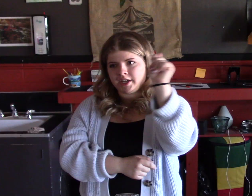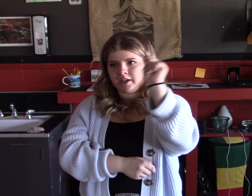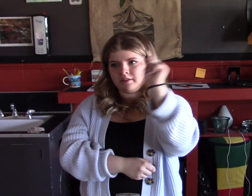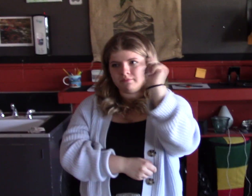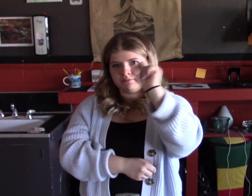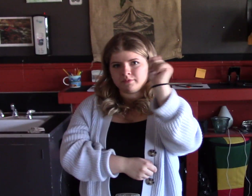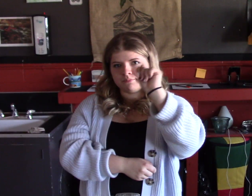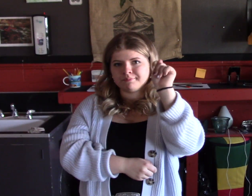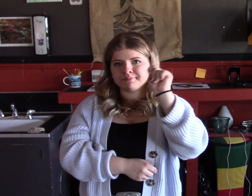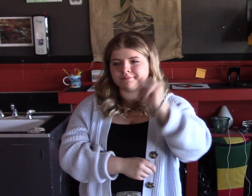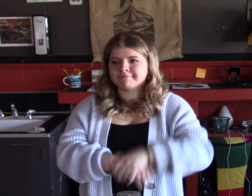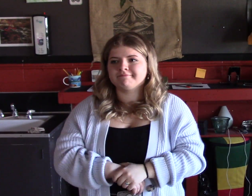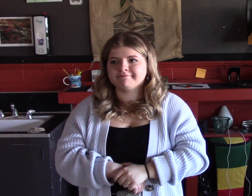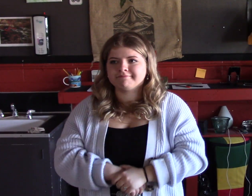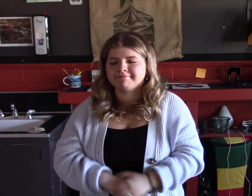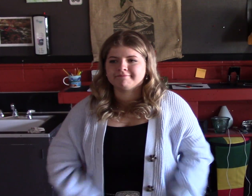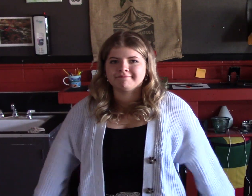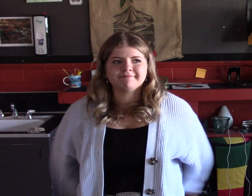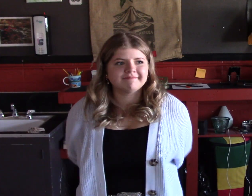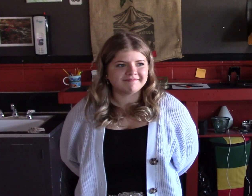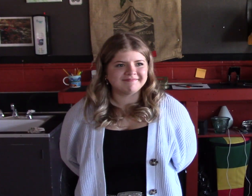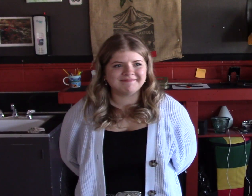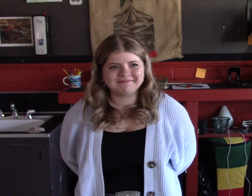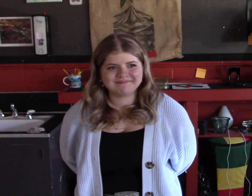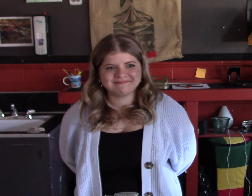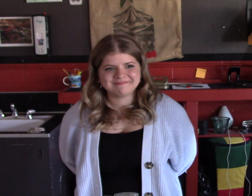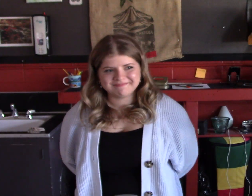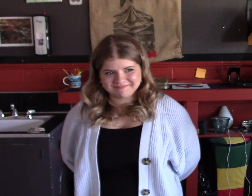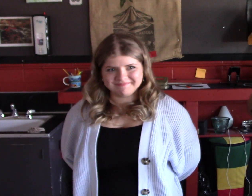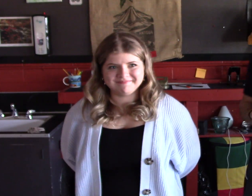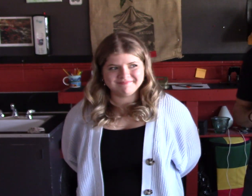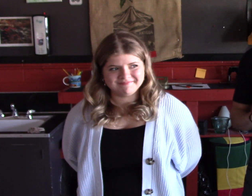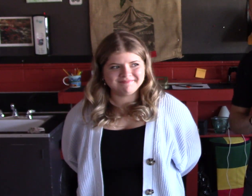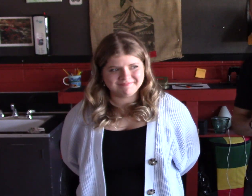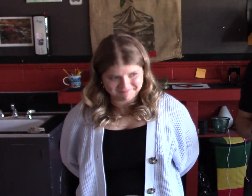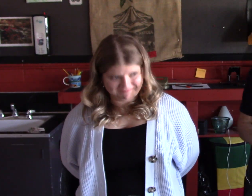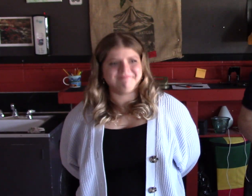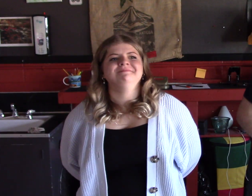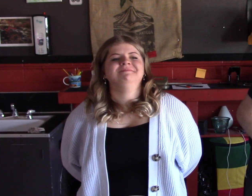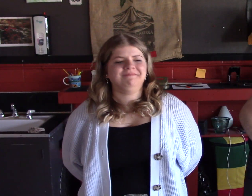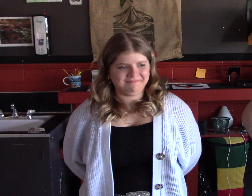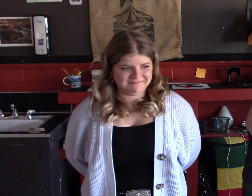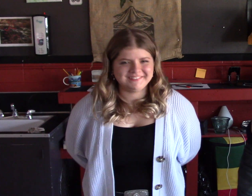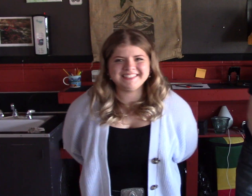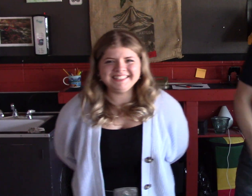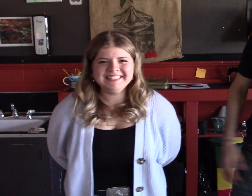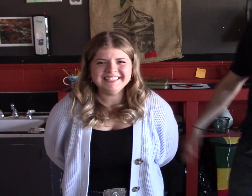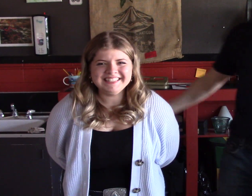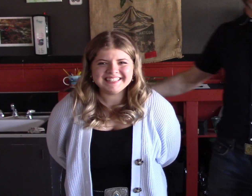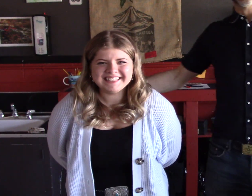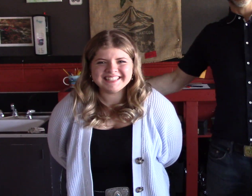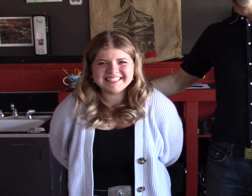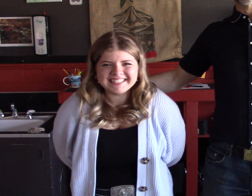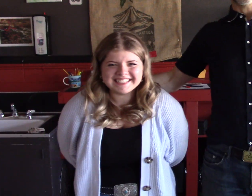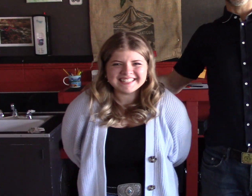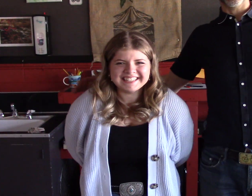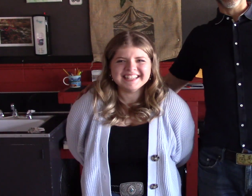it. This is actually a sign I've used for probably over 10 years now. I need my stool. As you can see, Gigi and I have a slight height